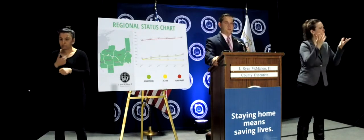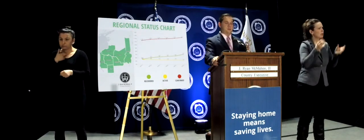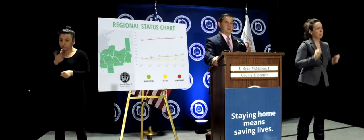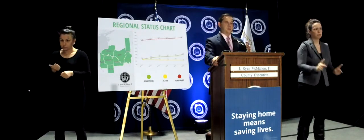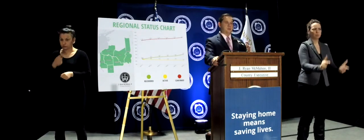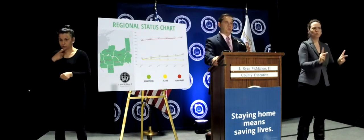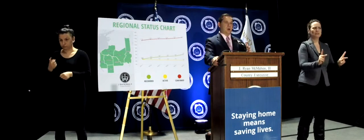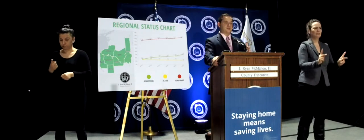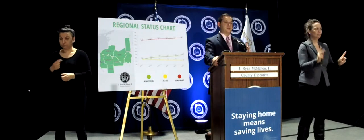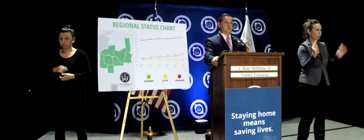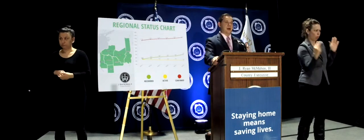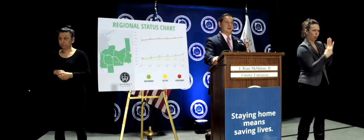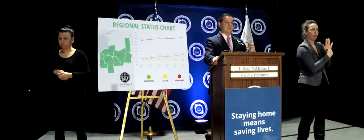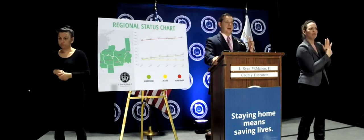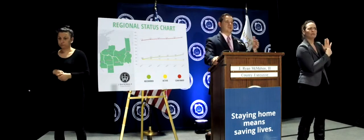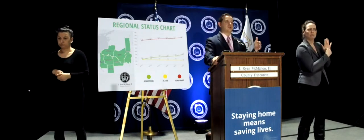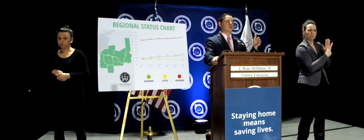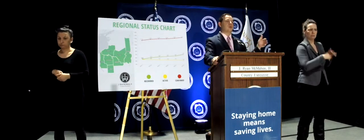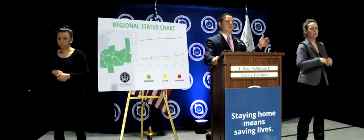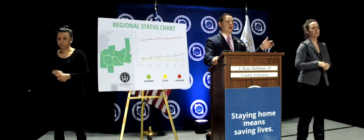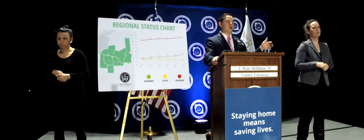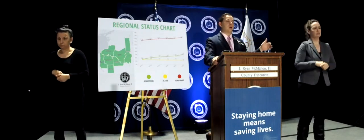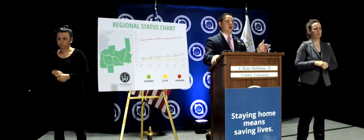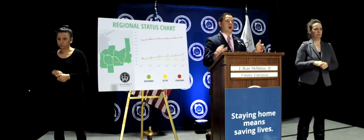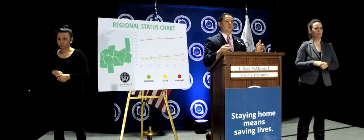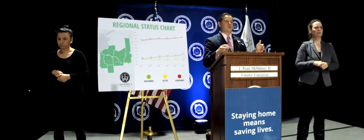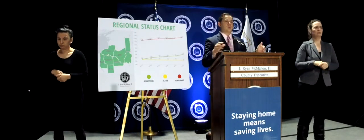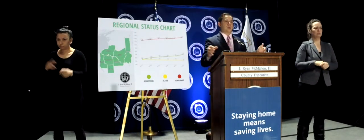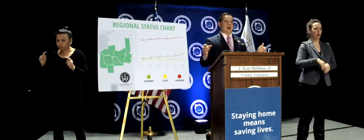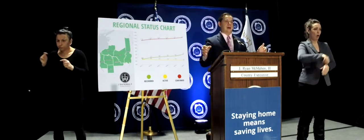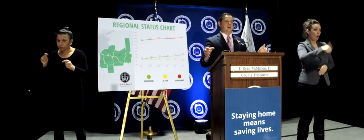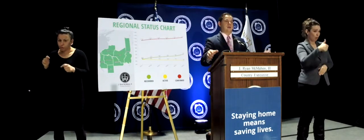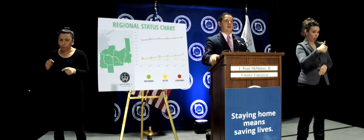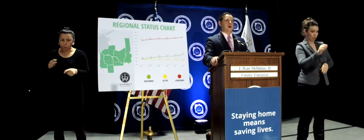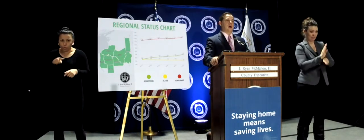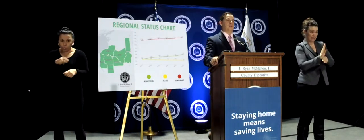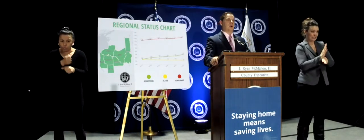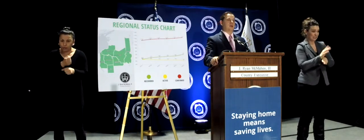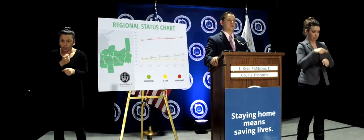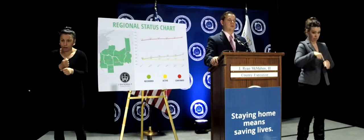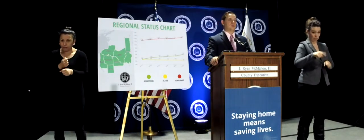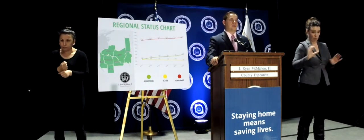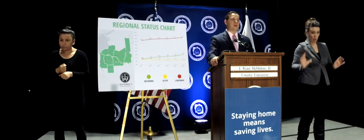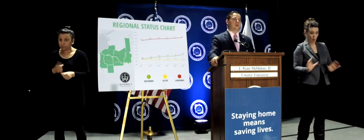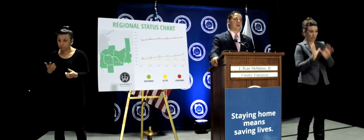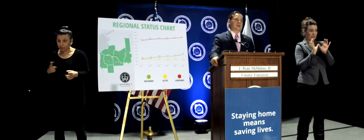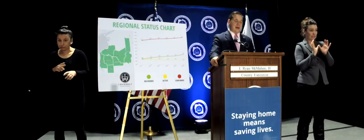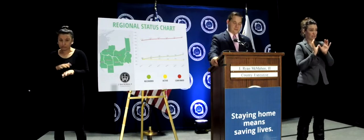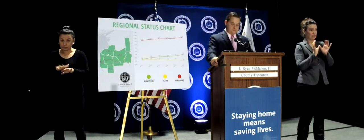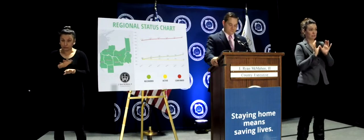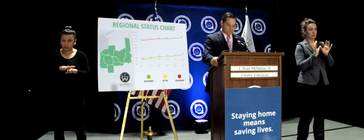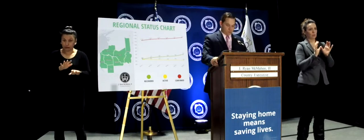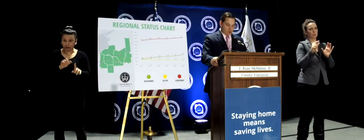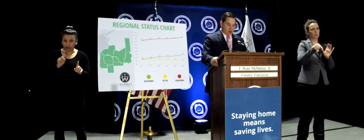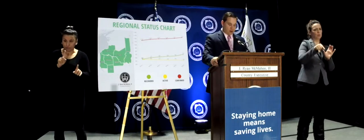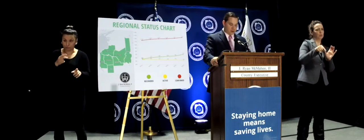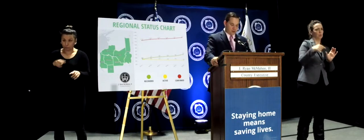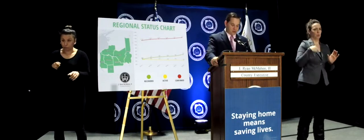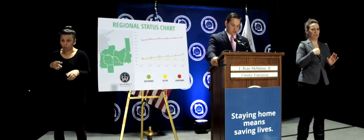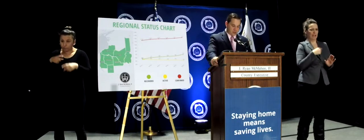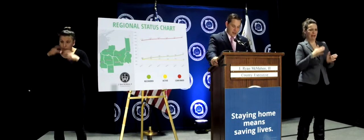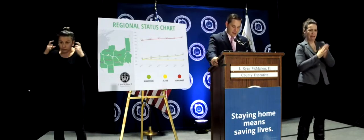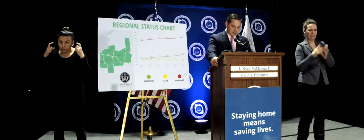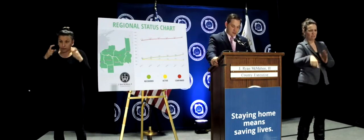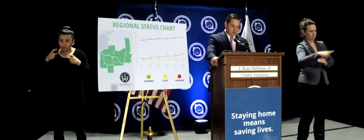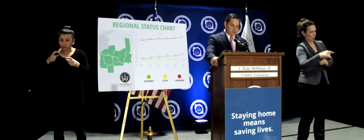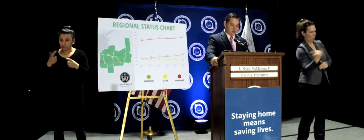companies in this crisis will end up actually doing better, others will not. So take a look at that. In